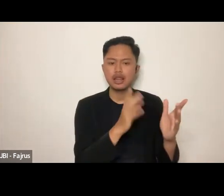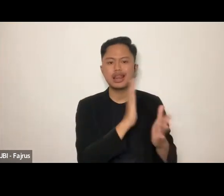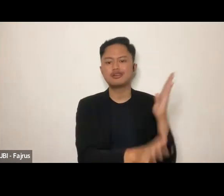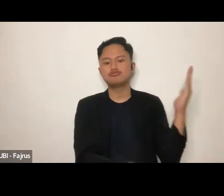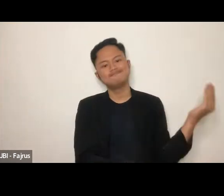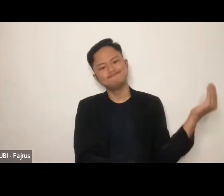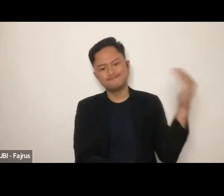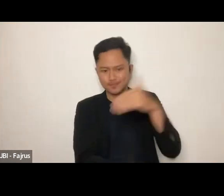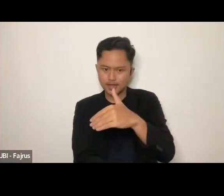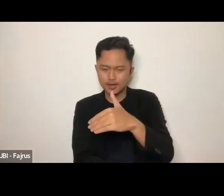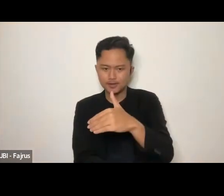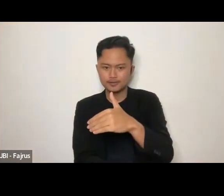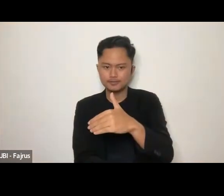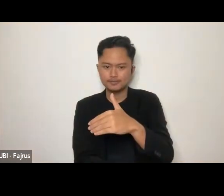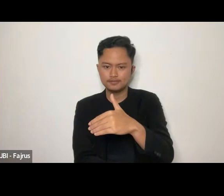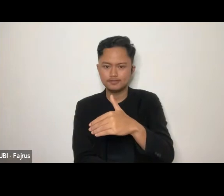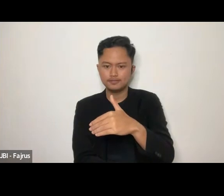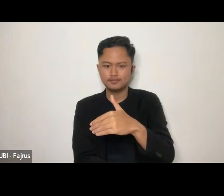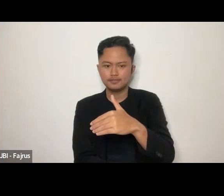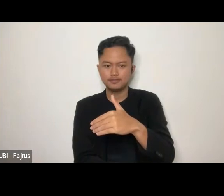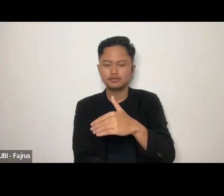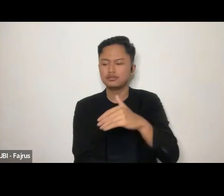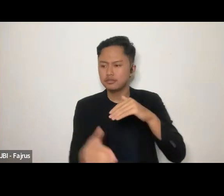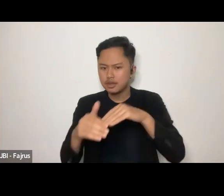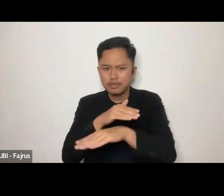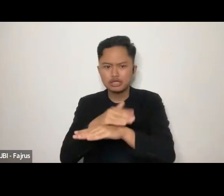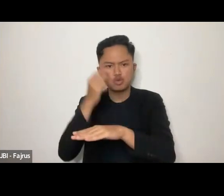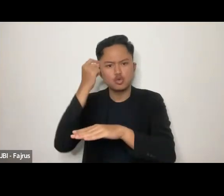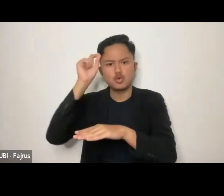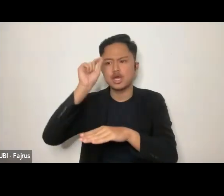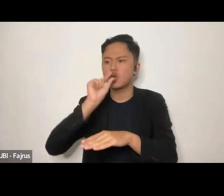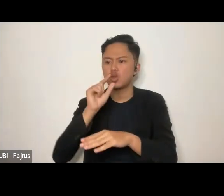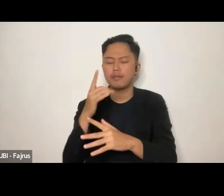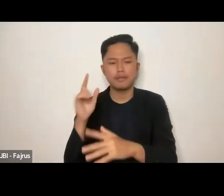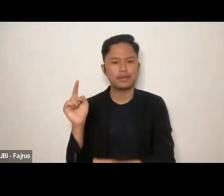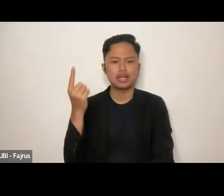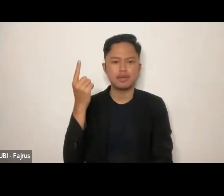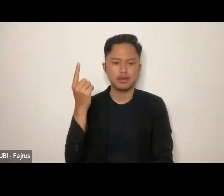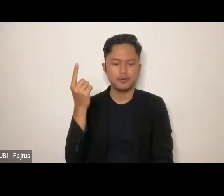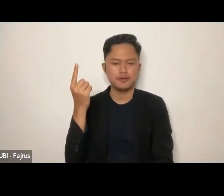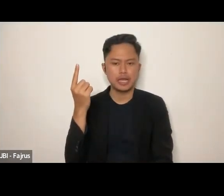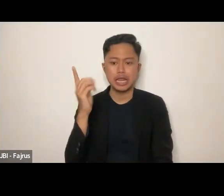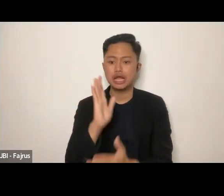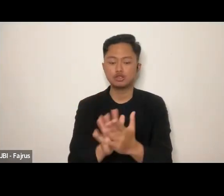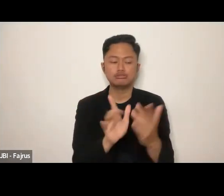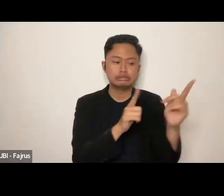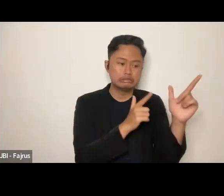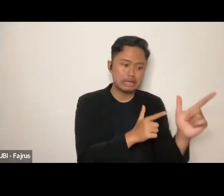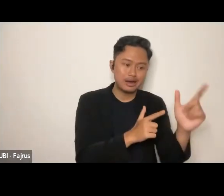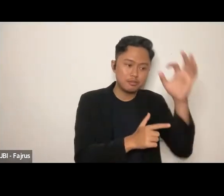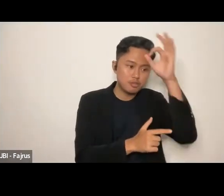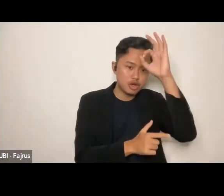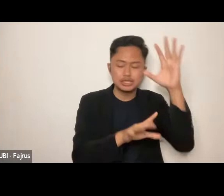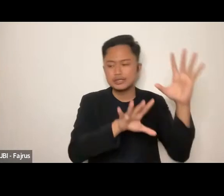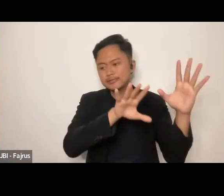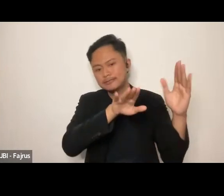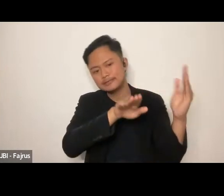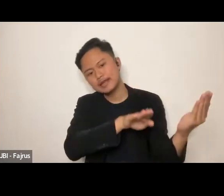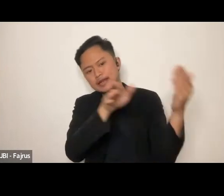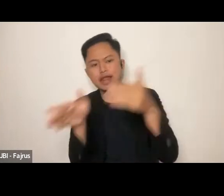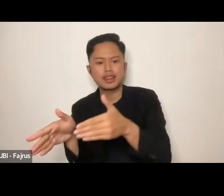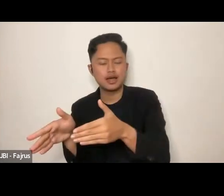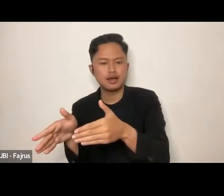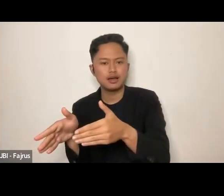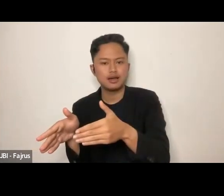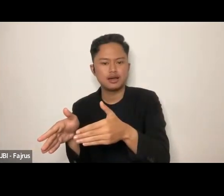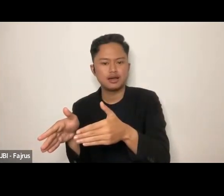come, enter campus to disperse students' protest. So this is the real